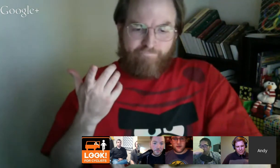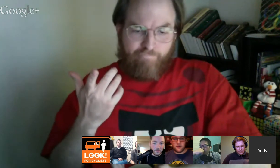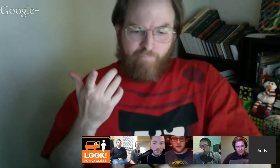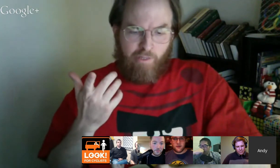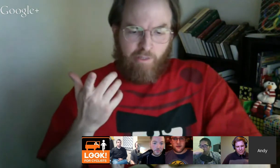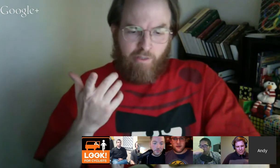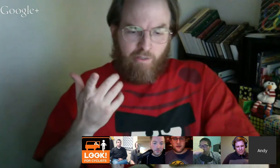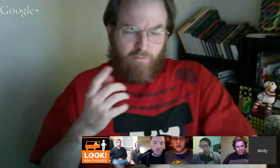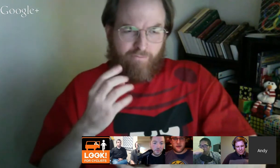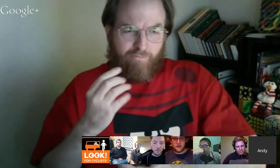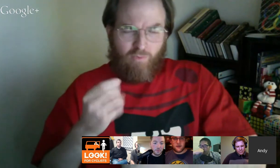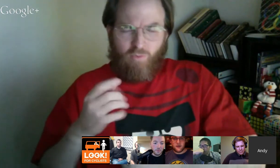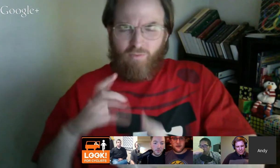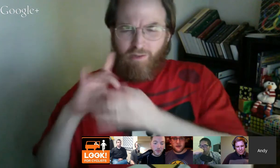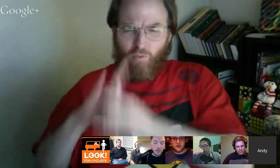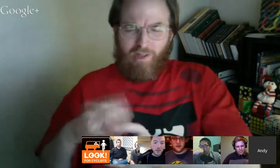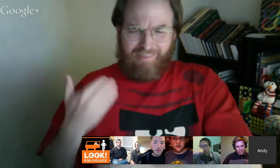Well, I was thinking.